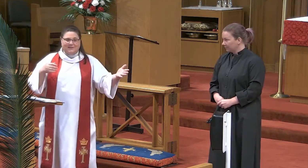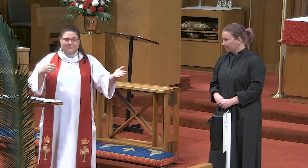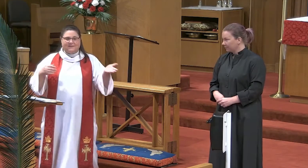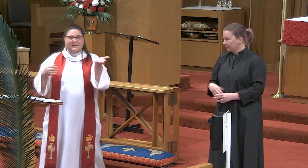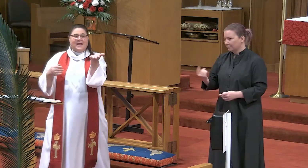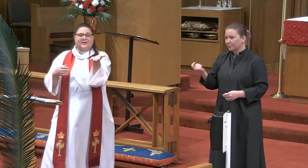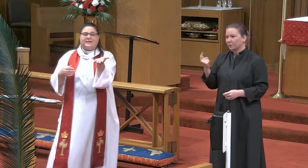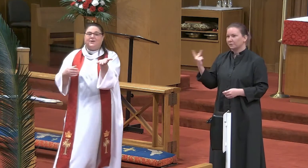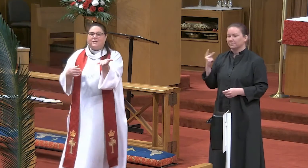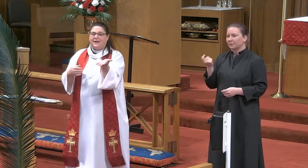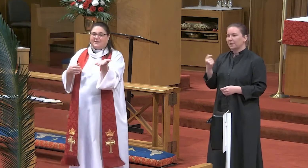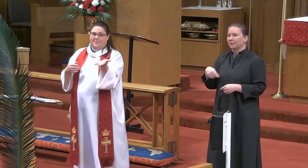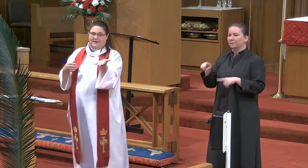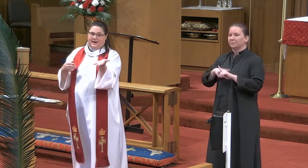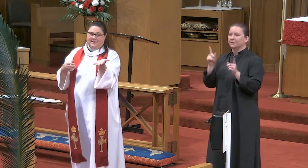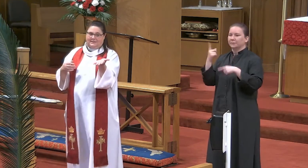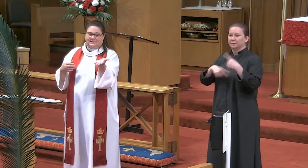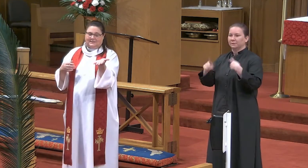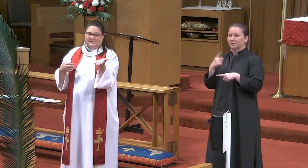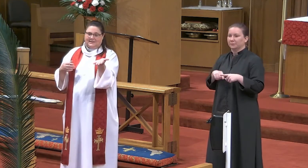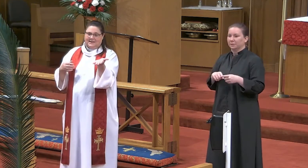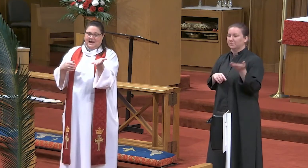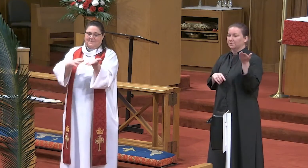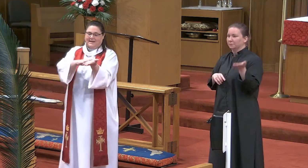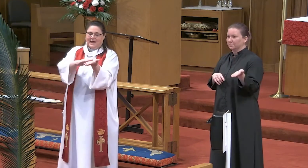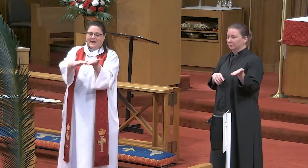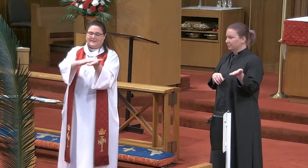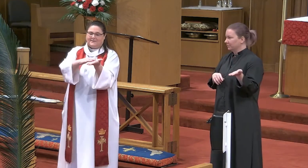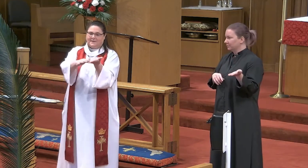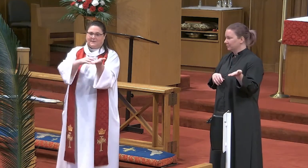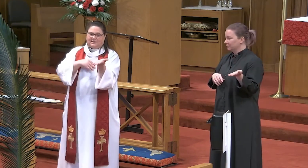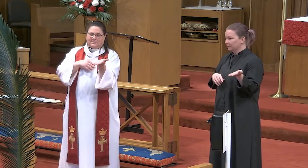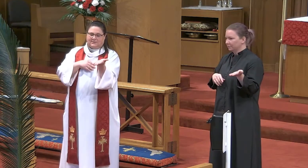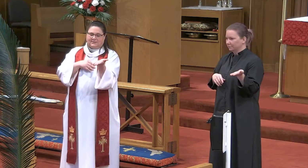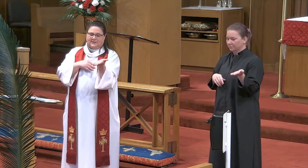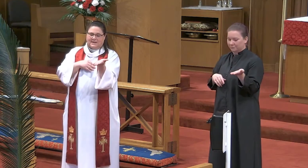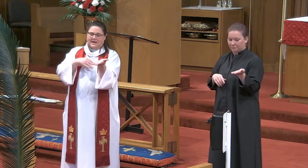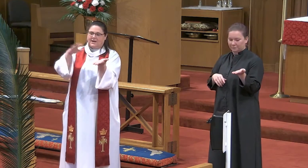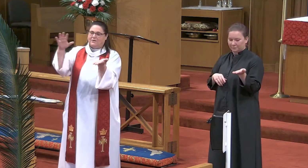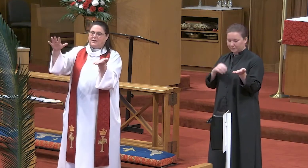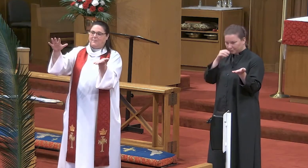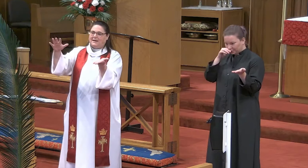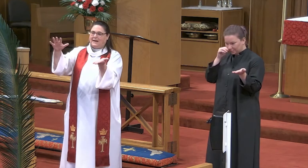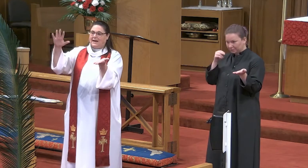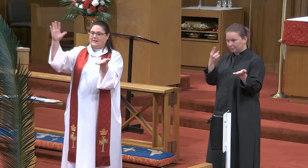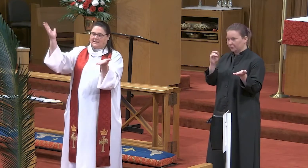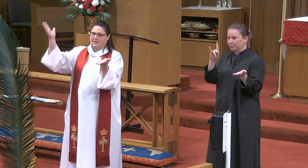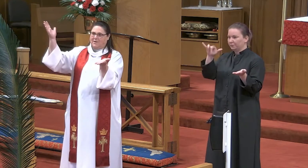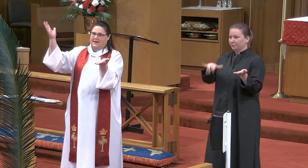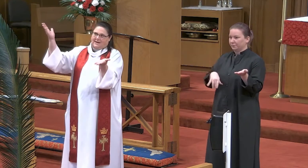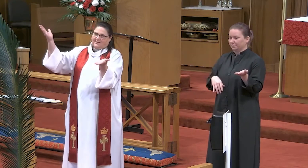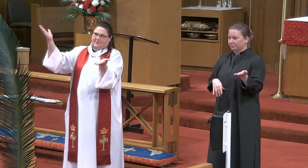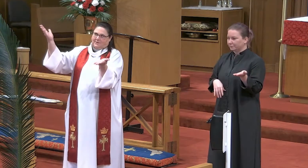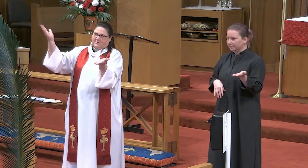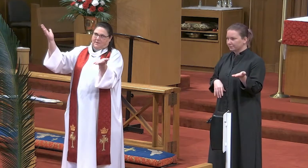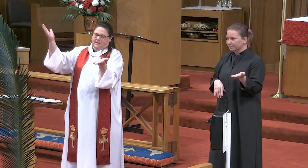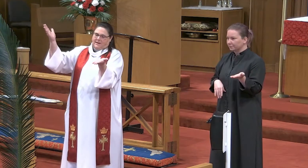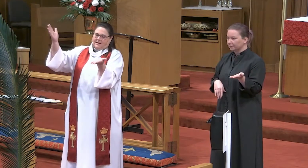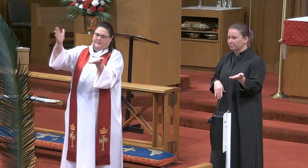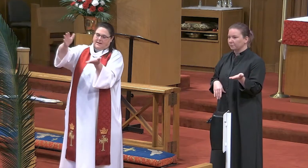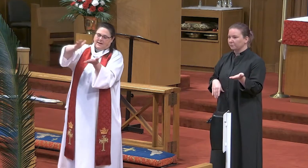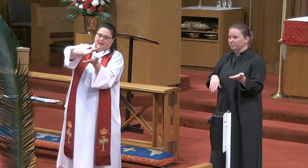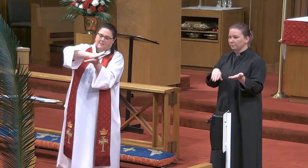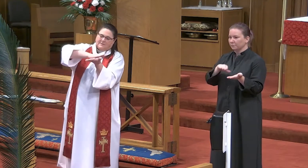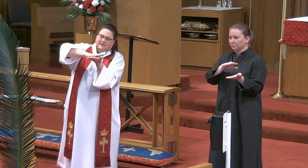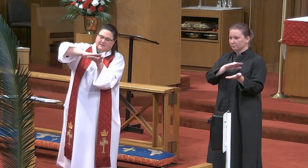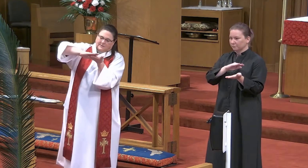things a little bit differently. You take your non-dominant hand and make that as the foundation. And your dominant hand, I'm right-handed, so I'm going to use my right